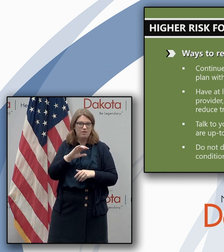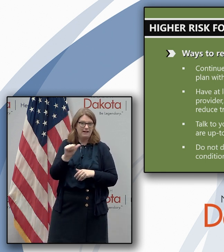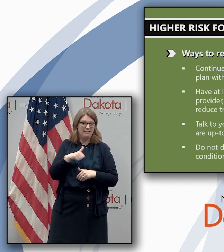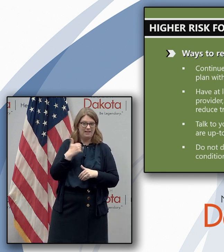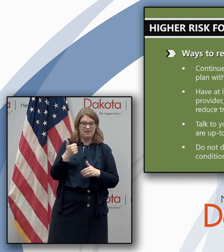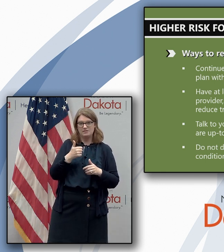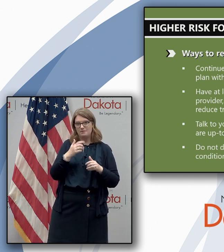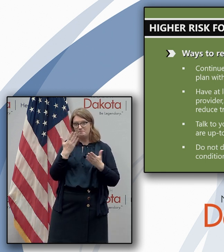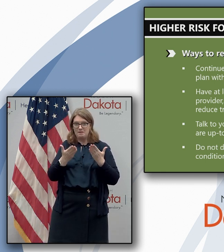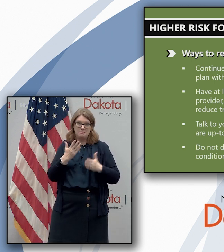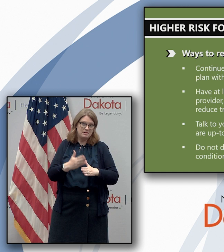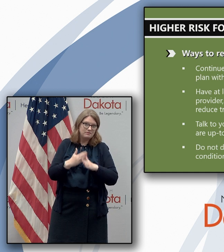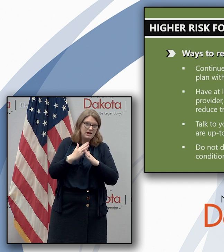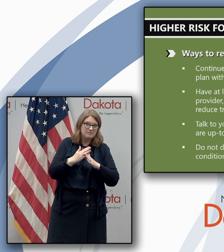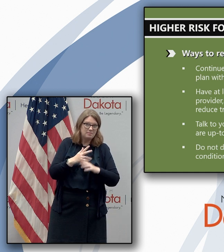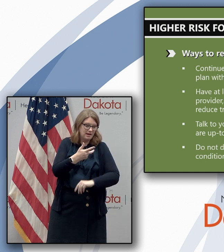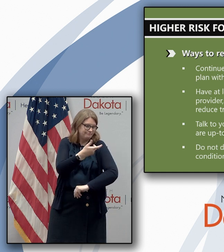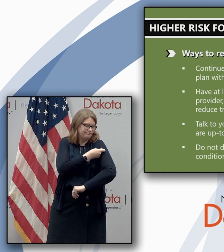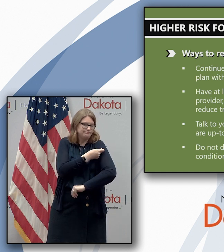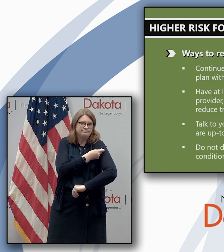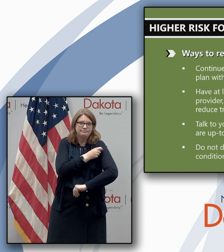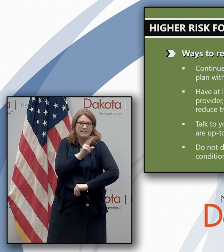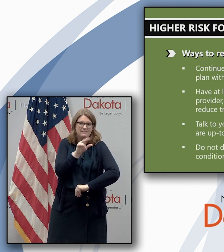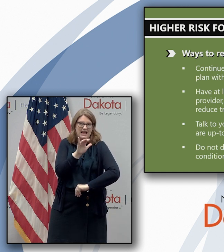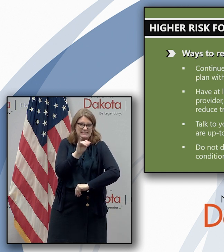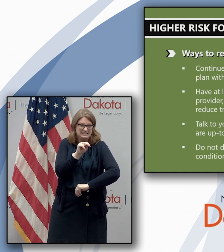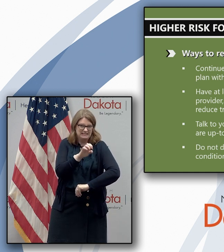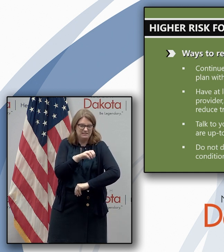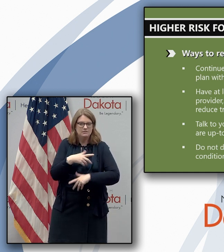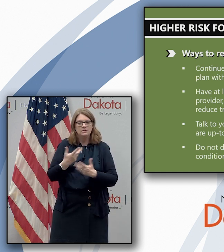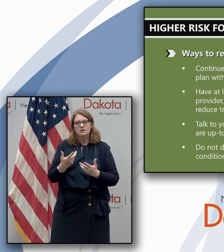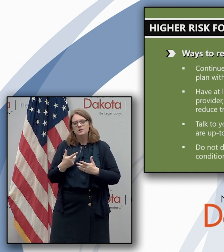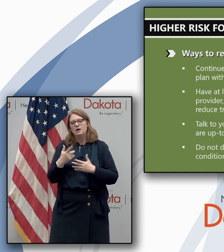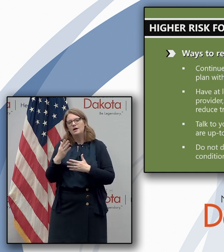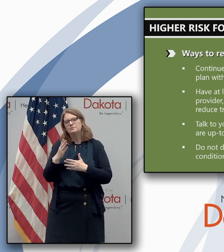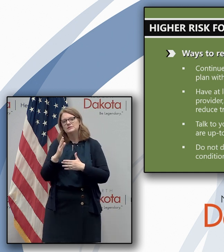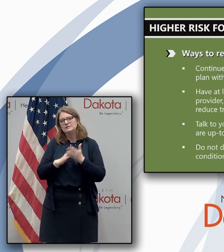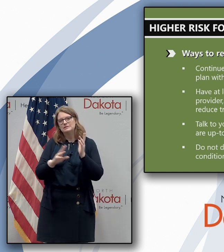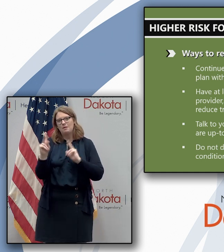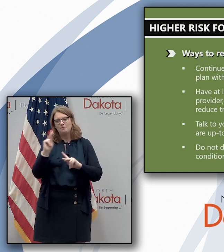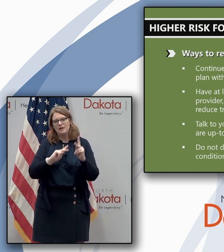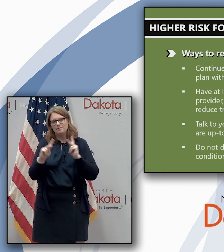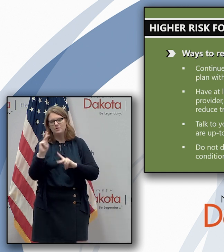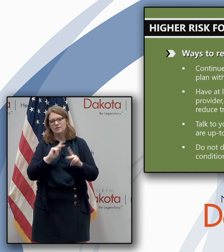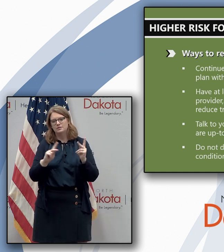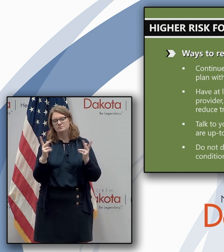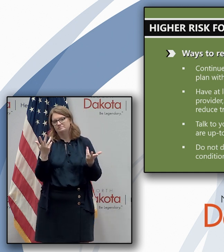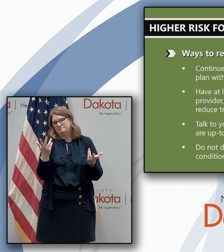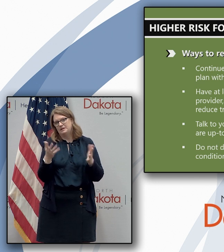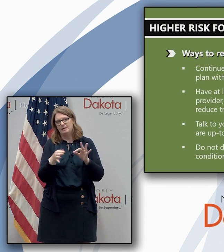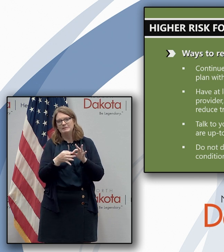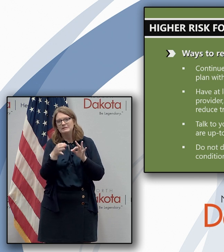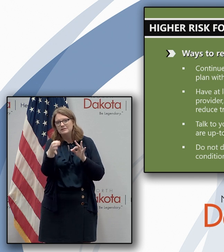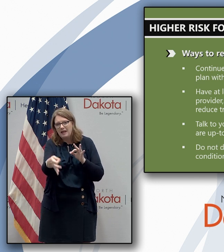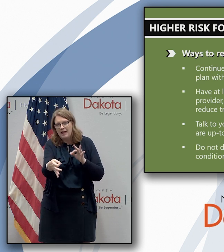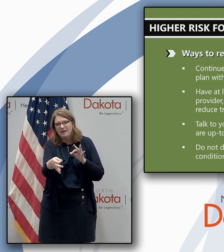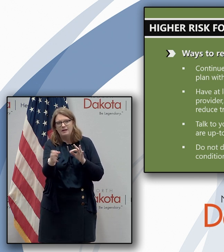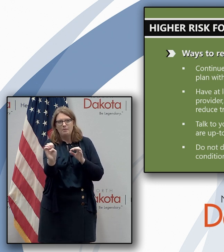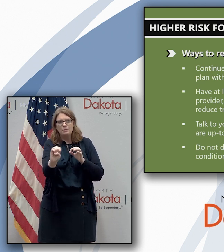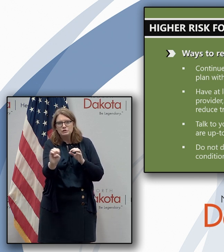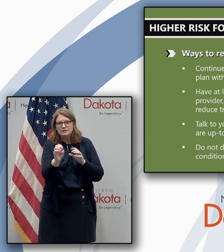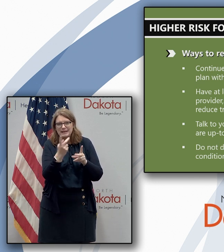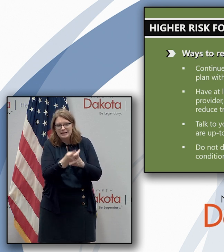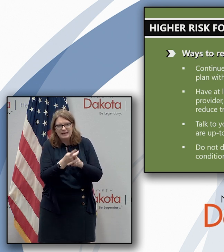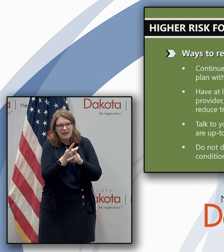by a vaccination. And of course, one of the key things, we know that some people made choices about delaying their emergency care because of